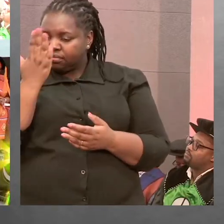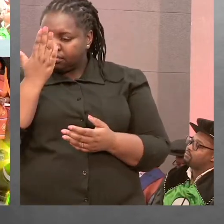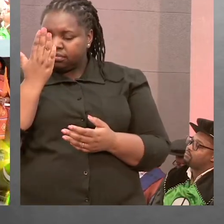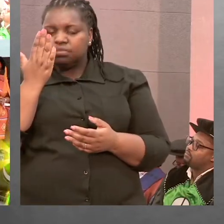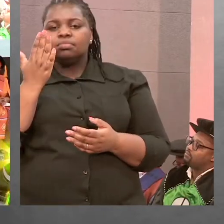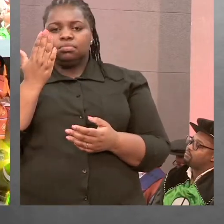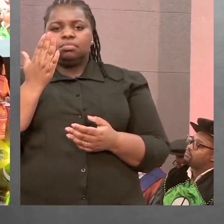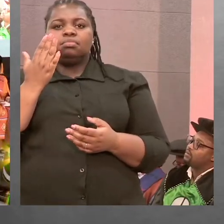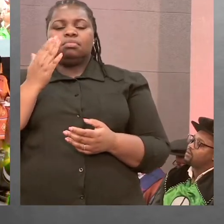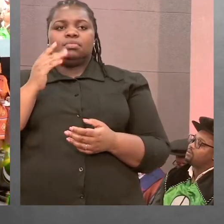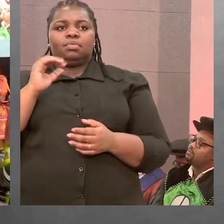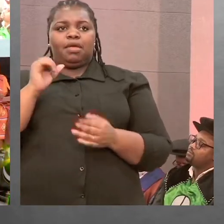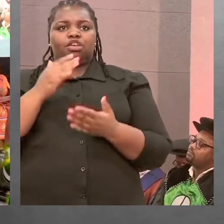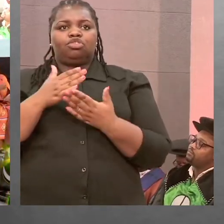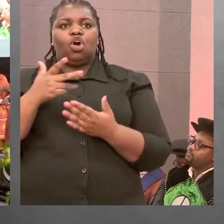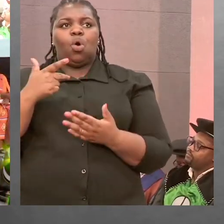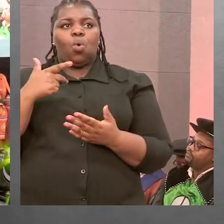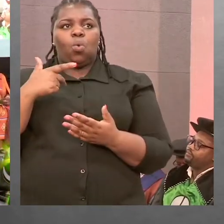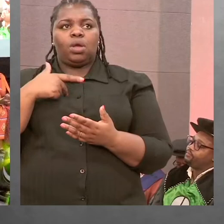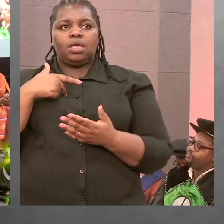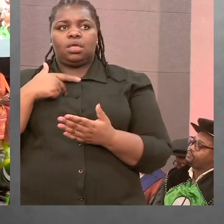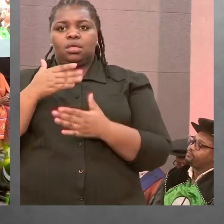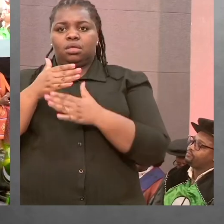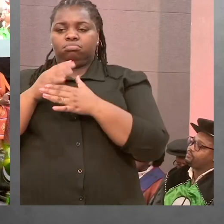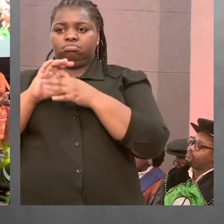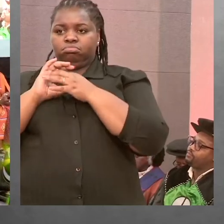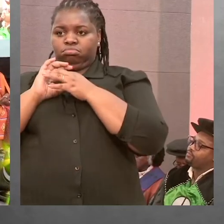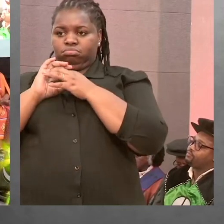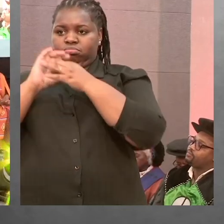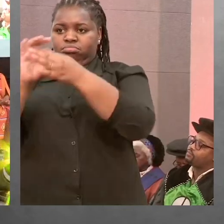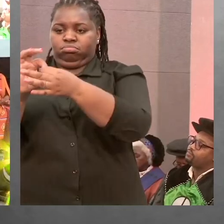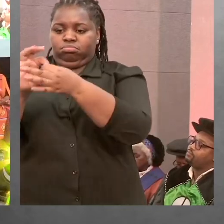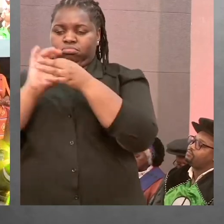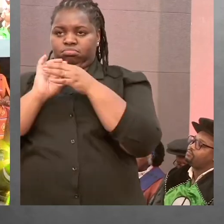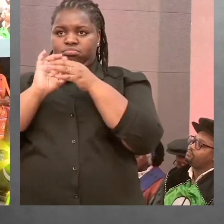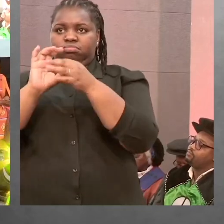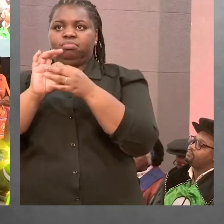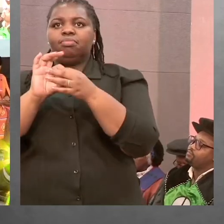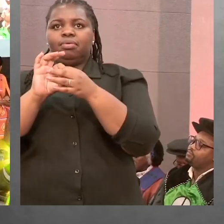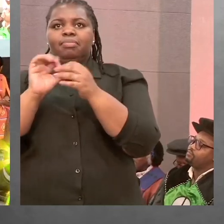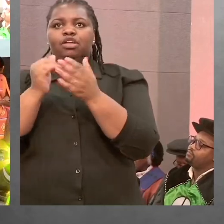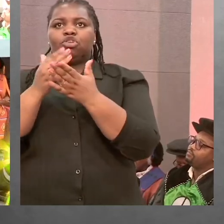Sizokwazi ukuncedisana in interpreting them.